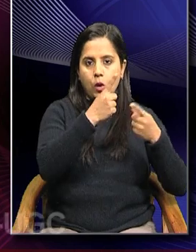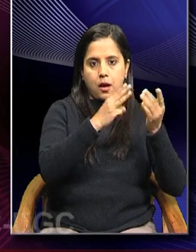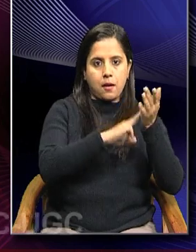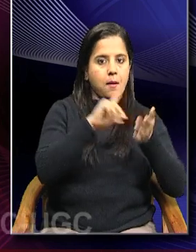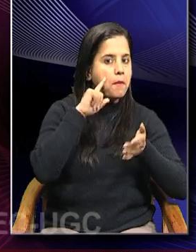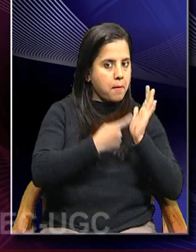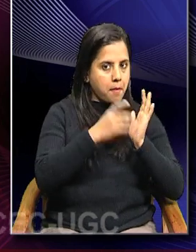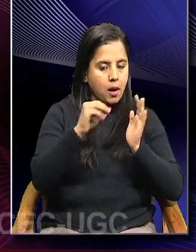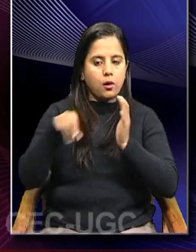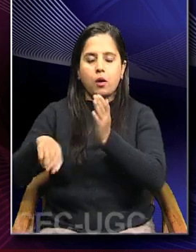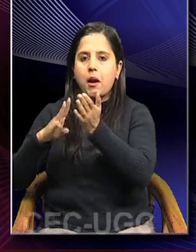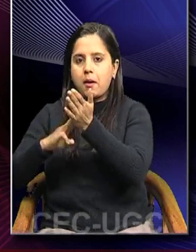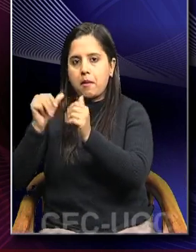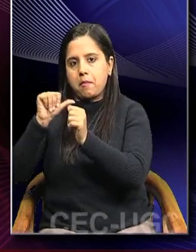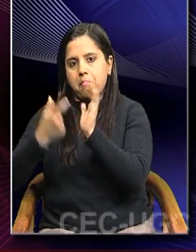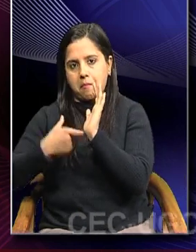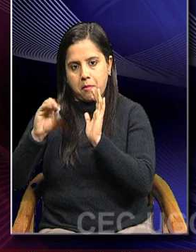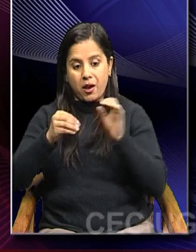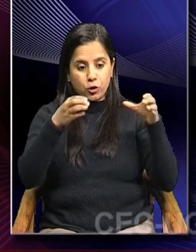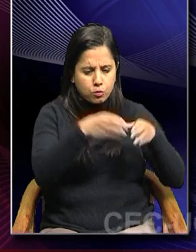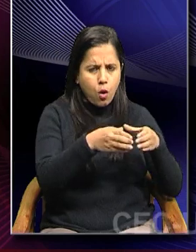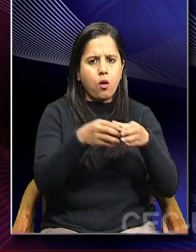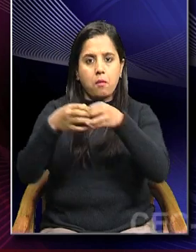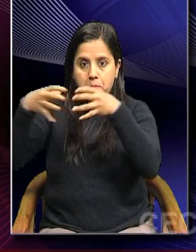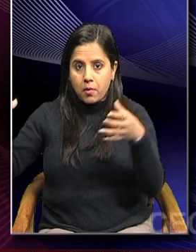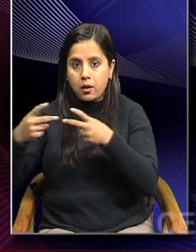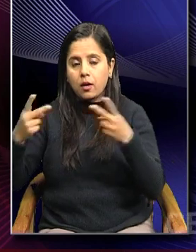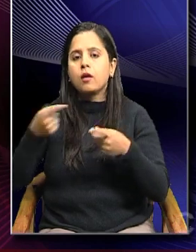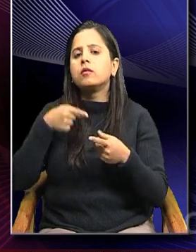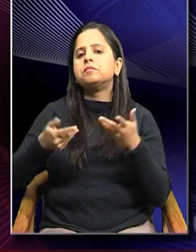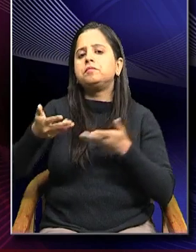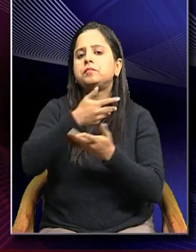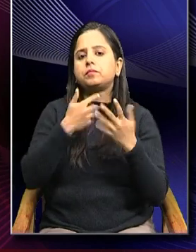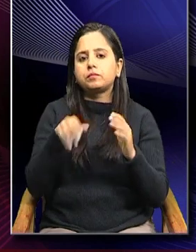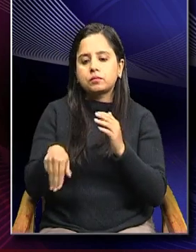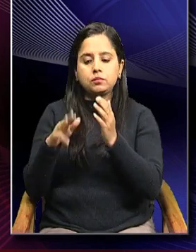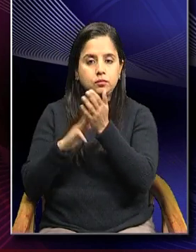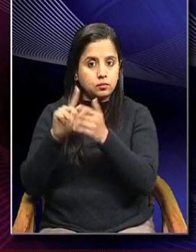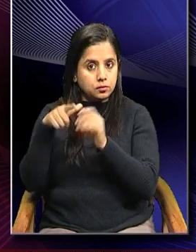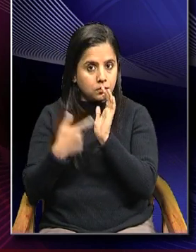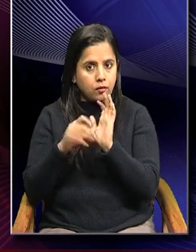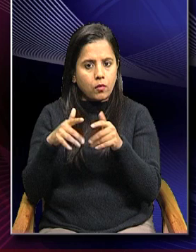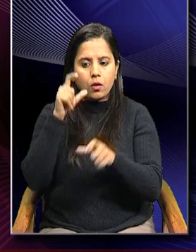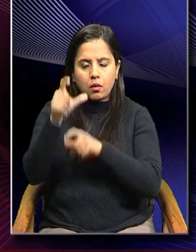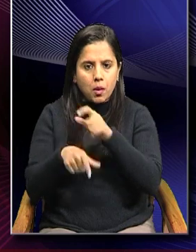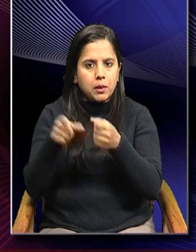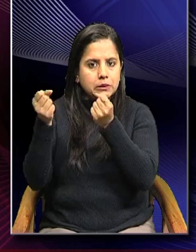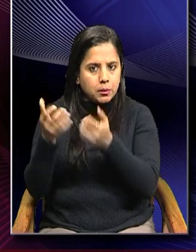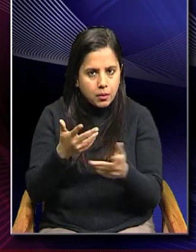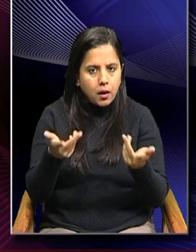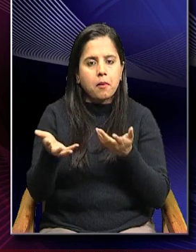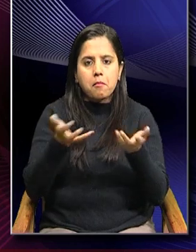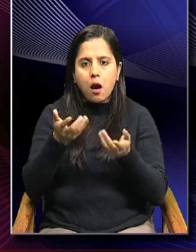environment, another is macro environment. And in this micro environment we have already discussed about how to deal with the companies, suppliers and